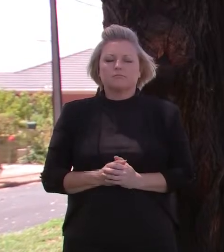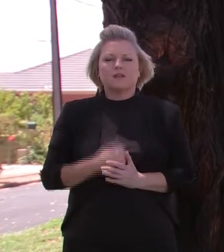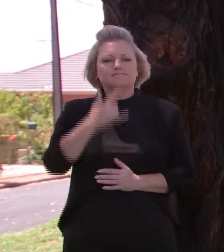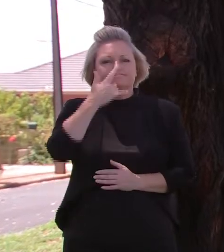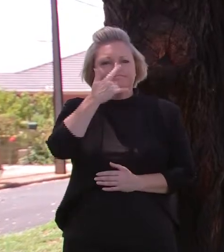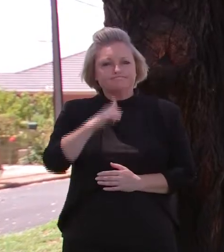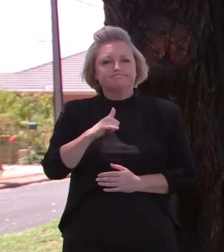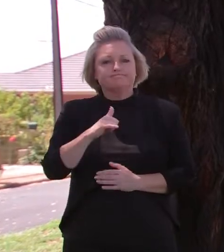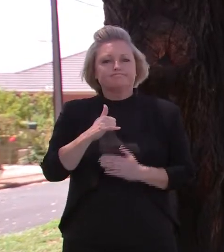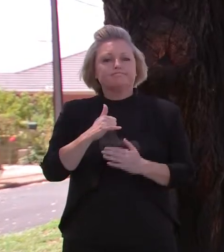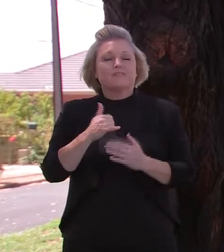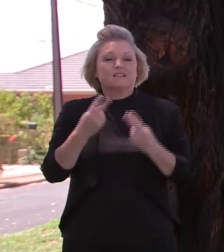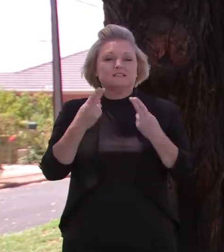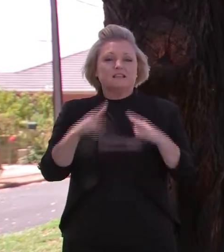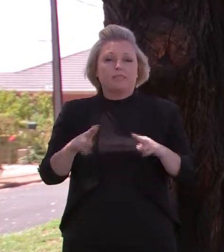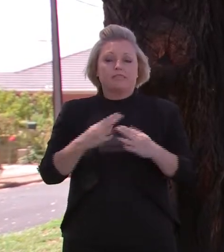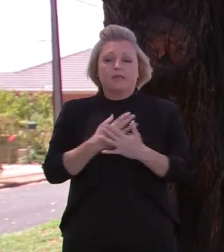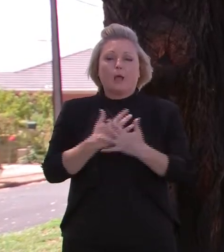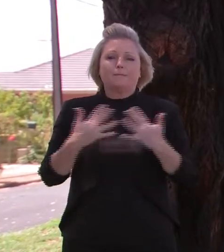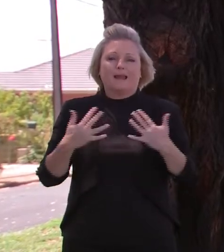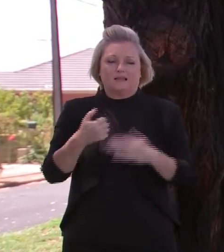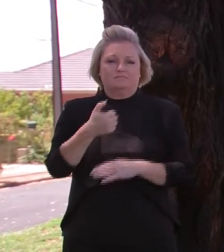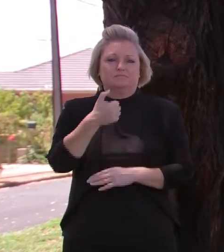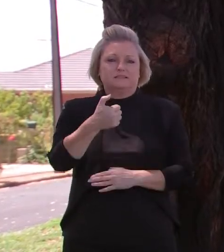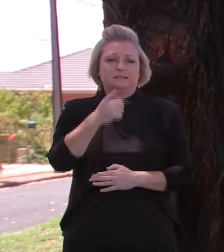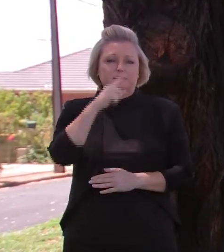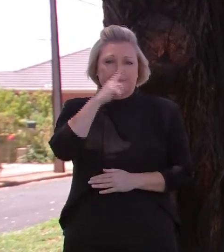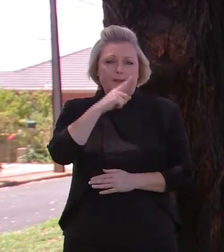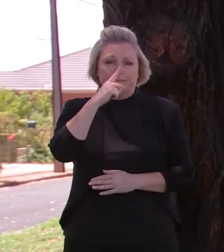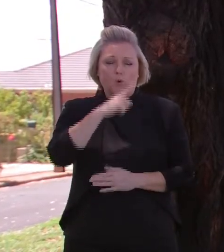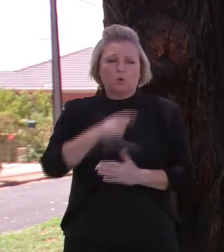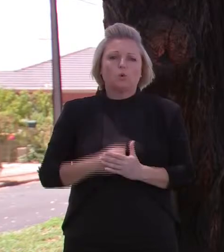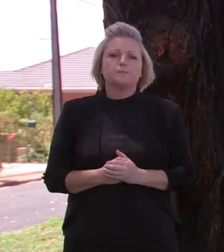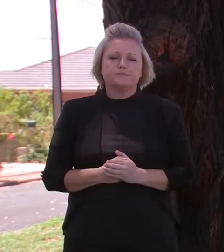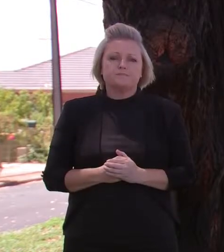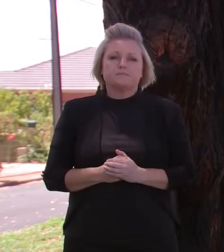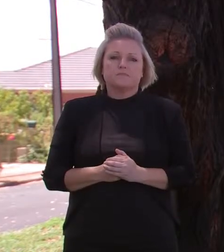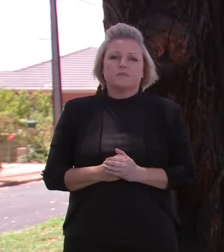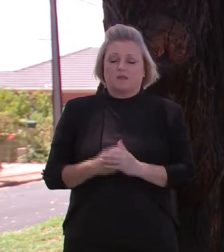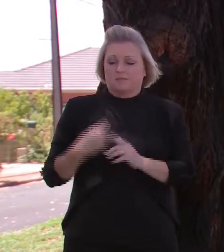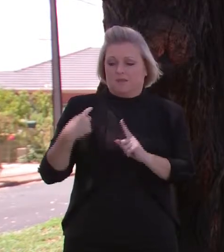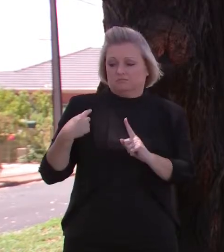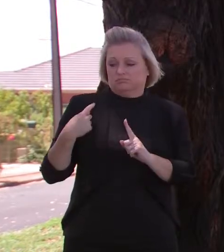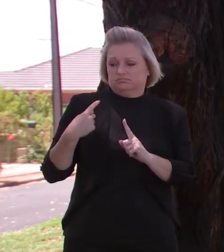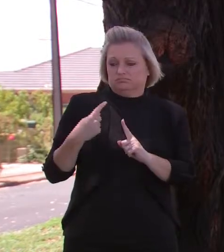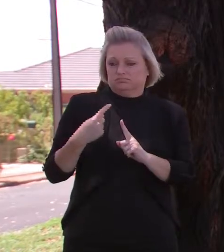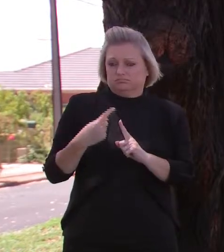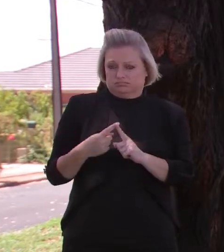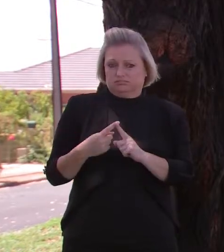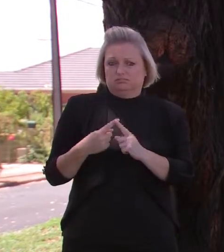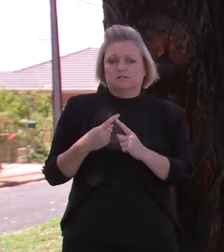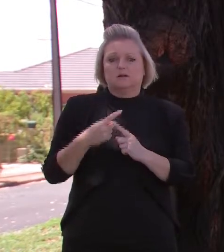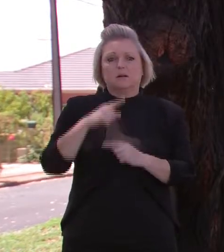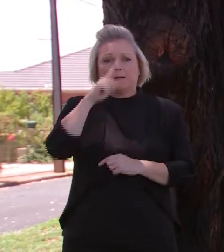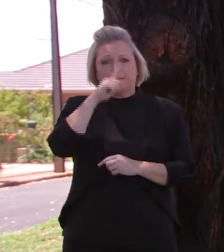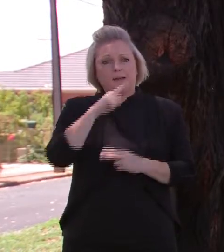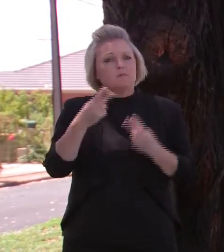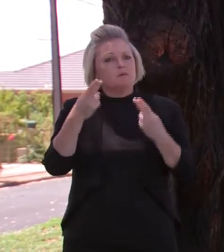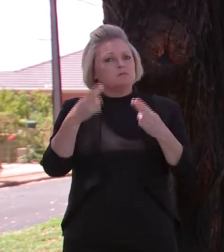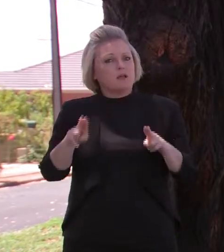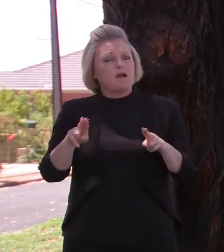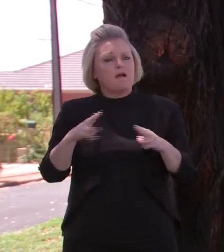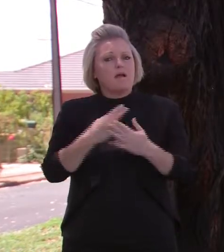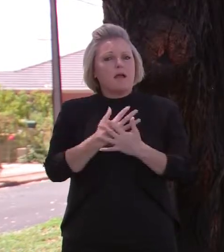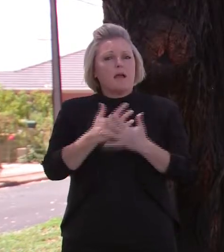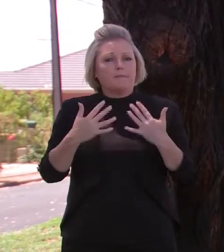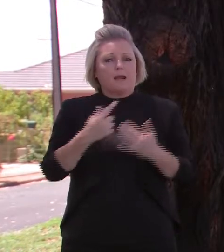South Australians reported over the last 24 hours. That takes our total in this state since the pandemic began back in early 2020